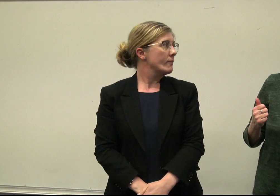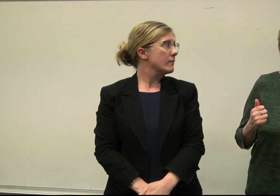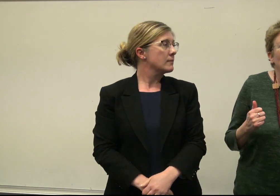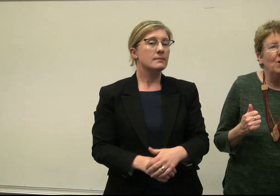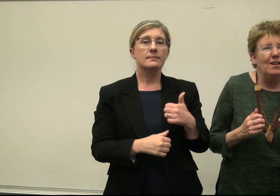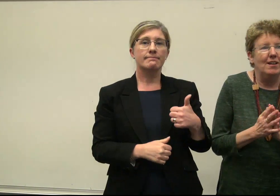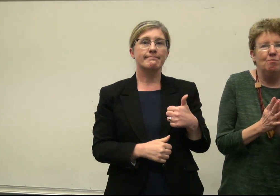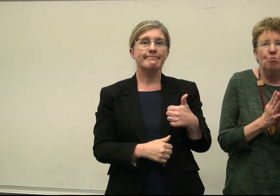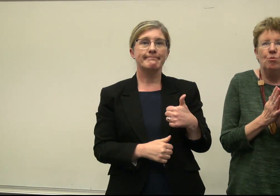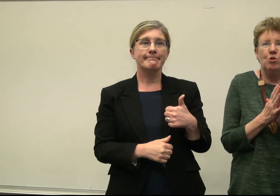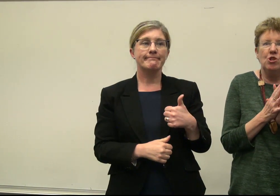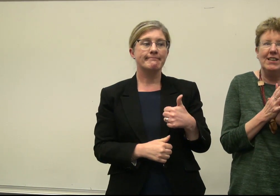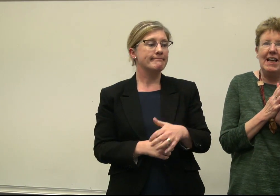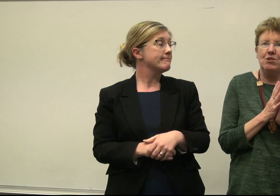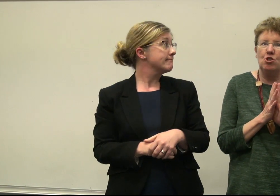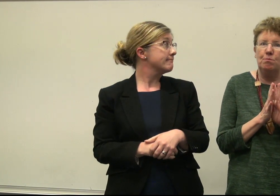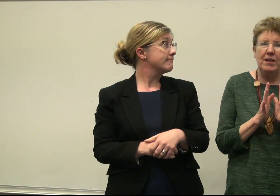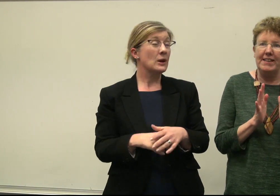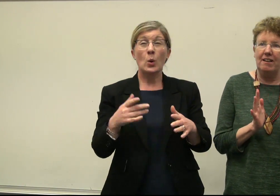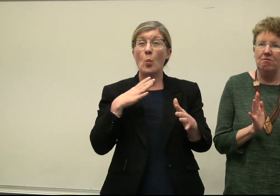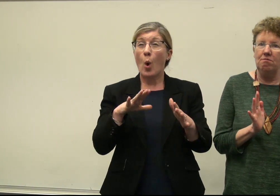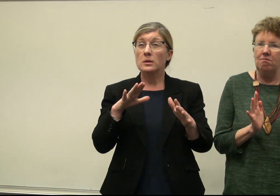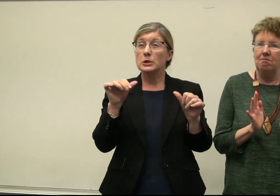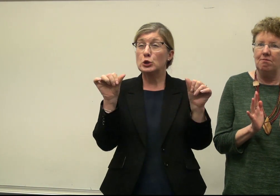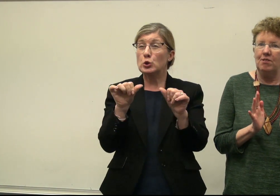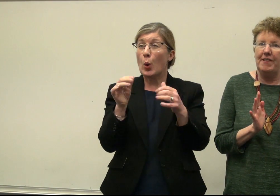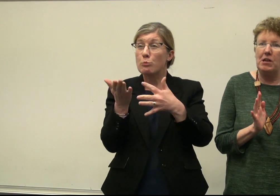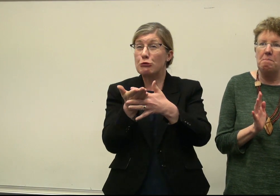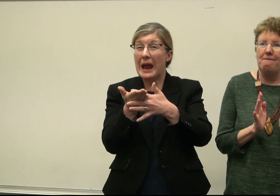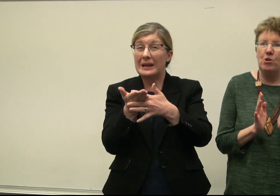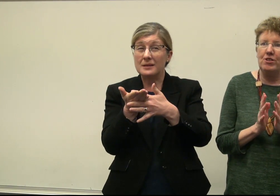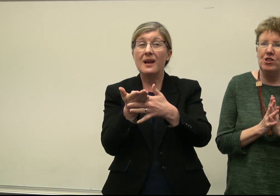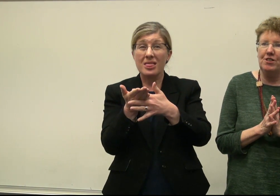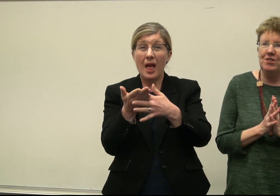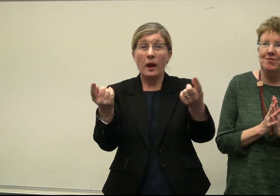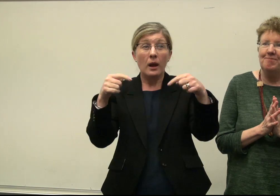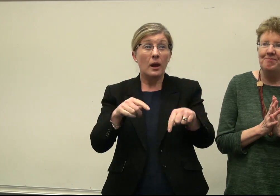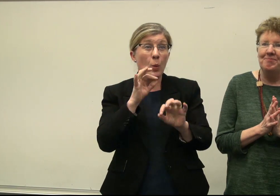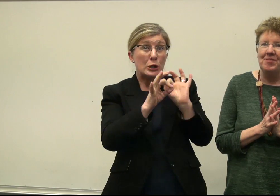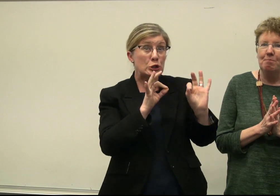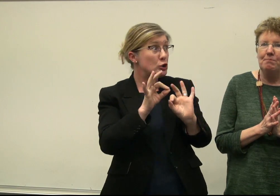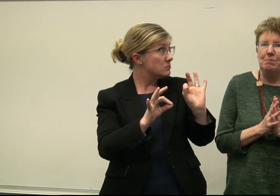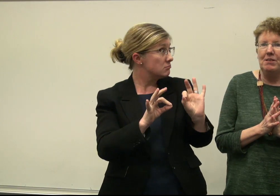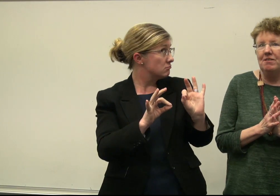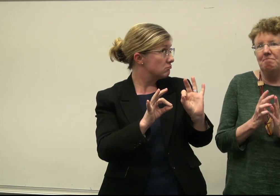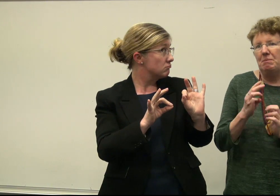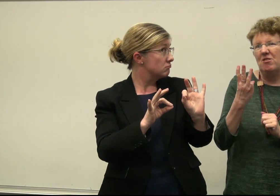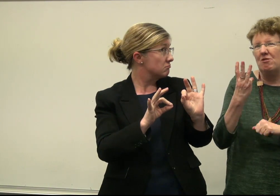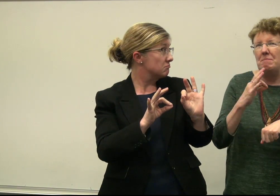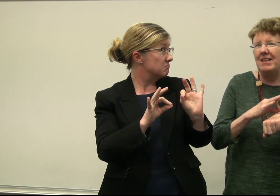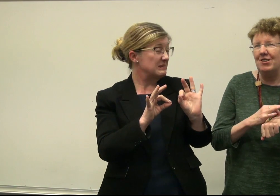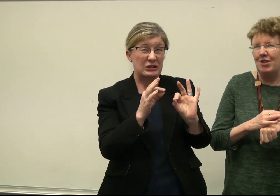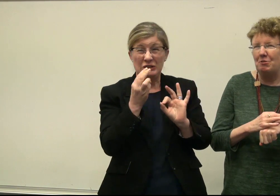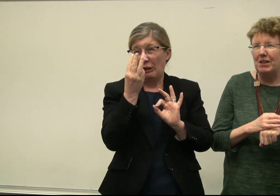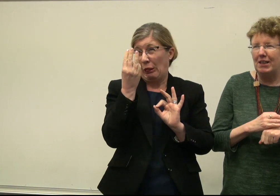Okay, so would you like to have a short break now and then come back for questions? Maybe